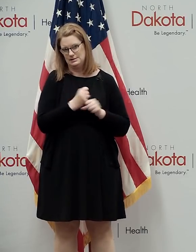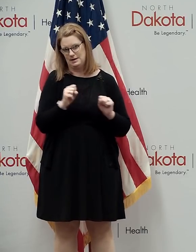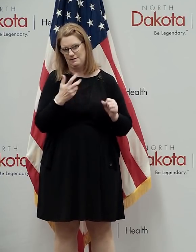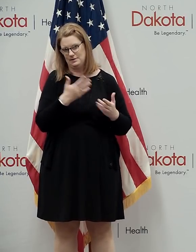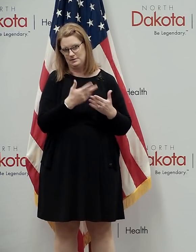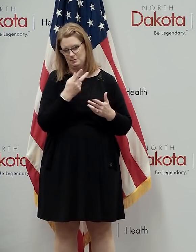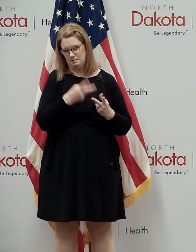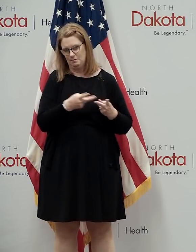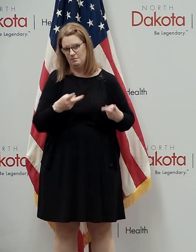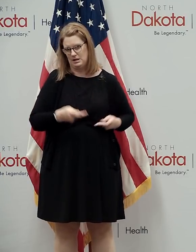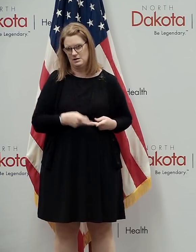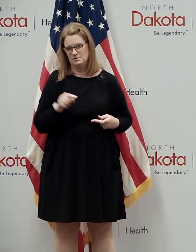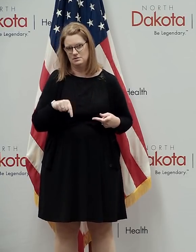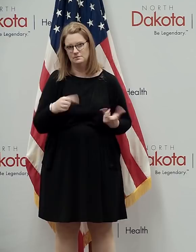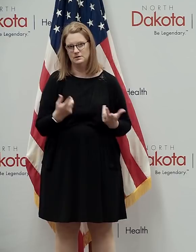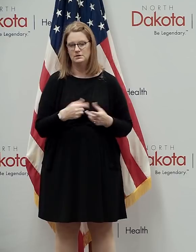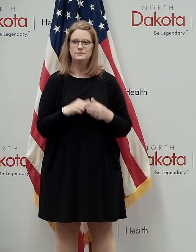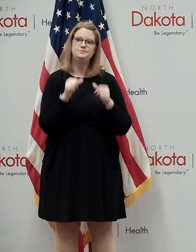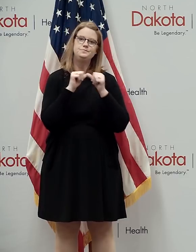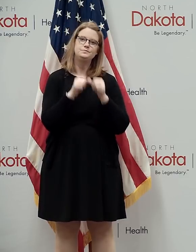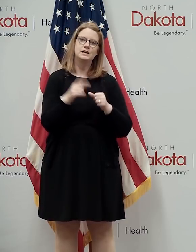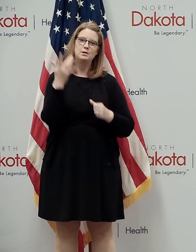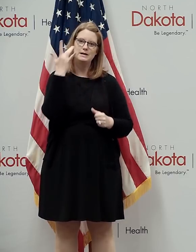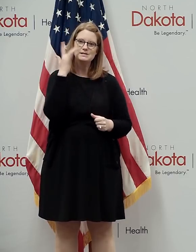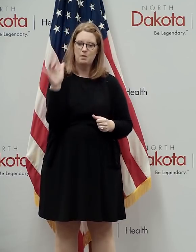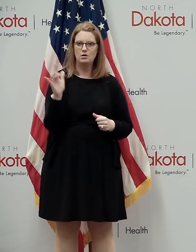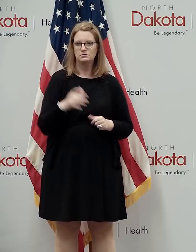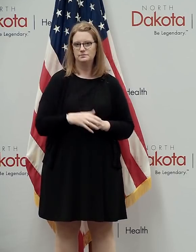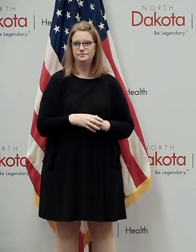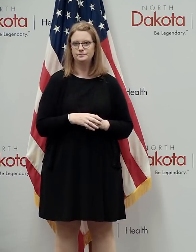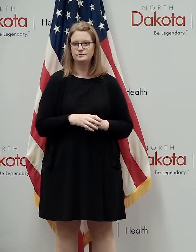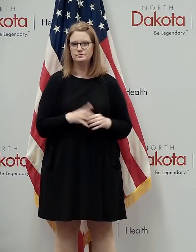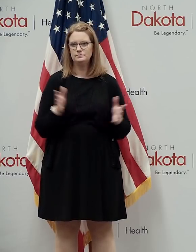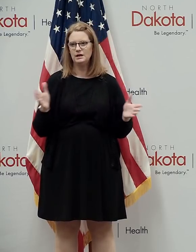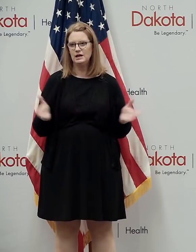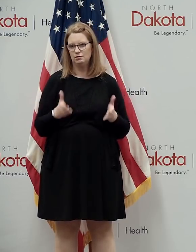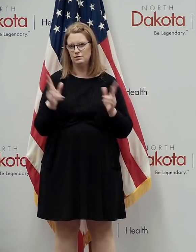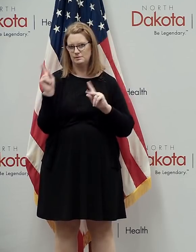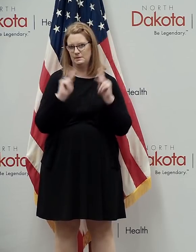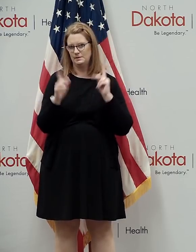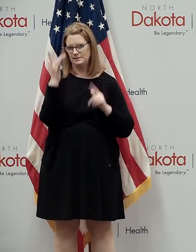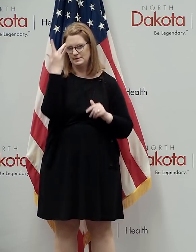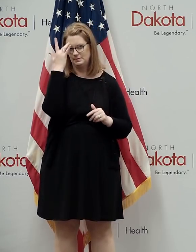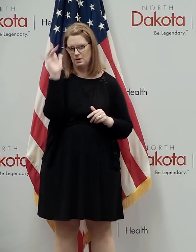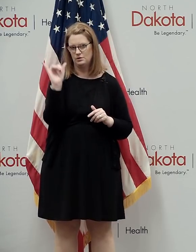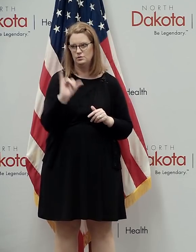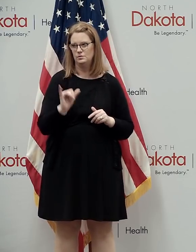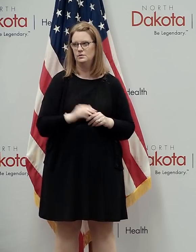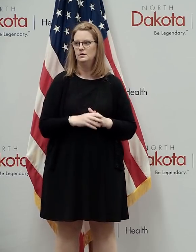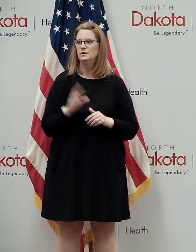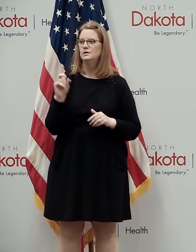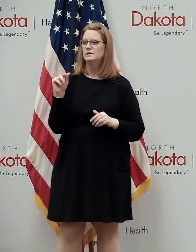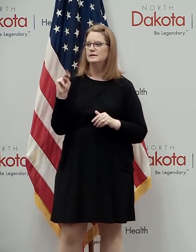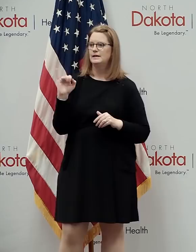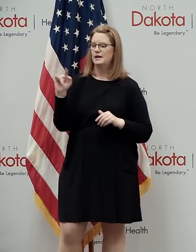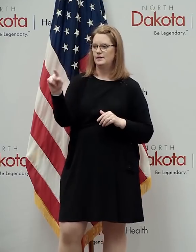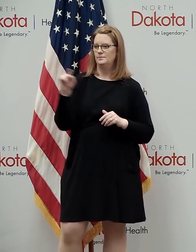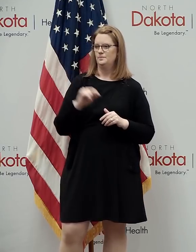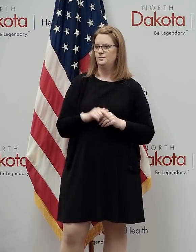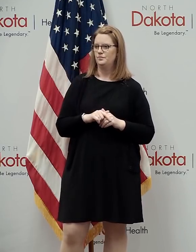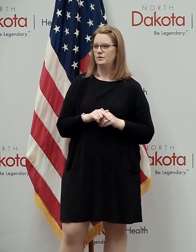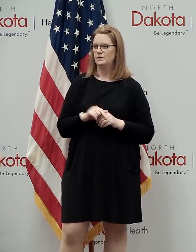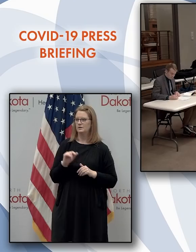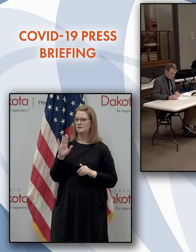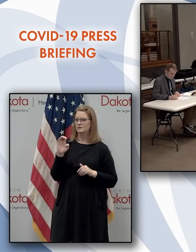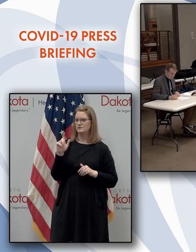so let's just keep being smart and encouraging our visitors to be smart also. Danny, online?